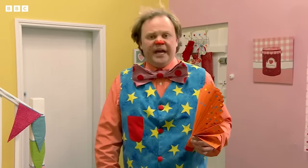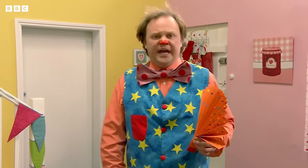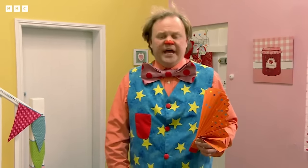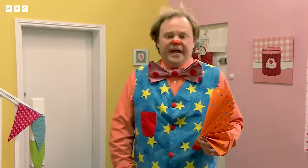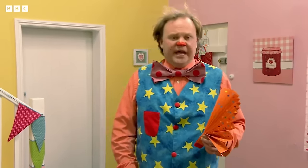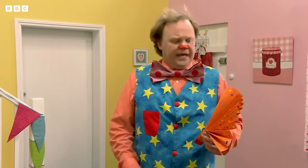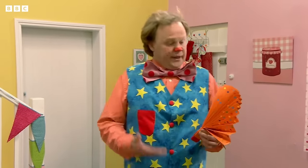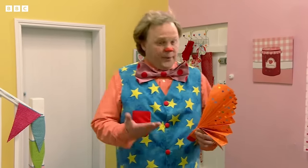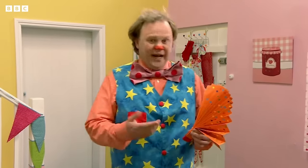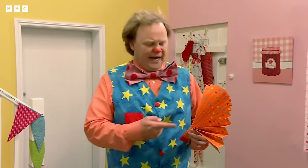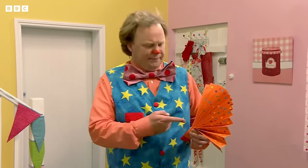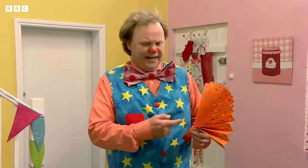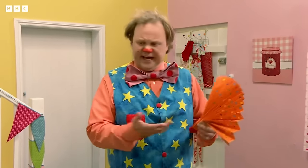Mr. Tumble? Well, I mean, I...